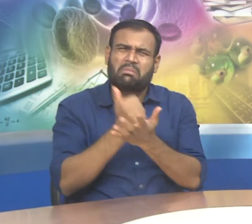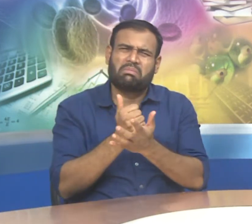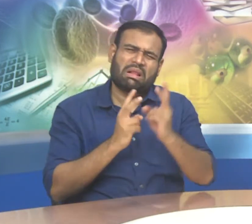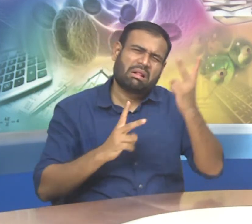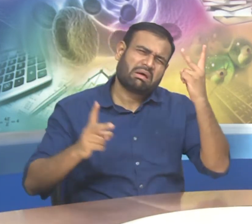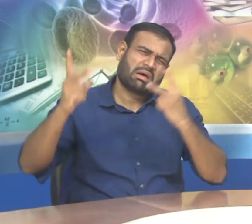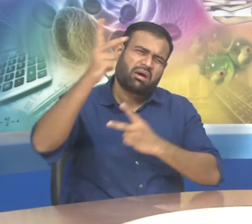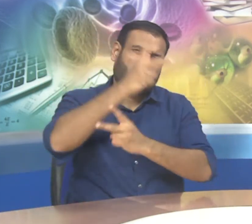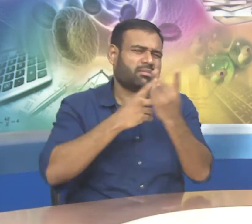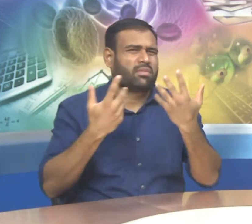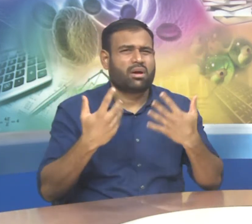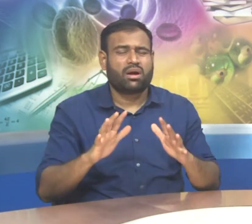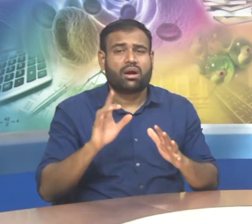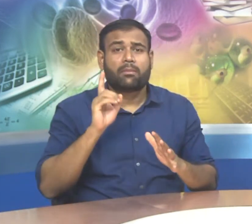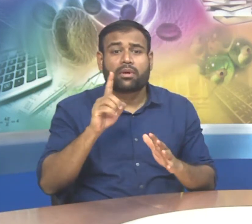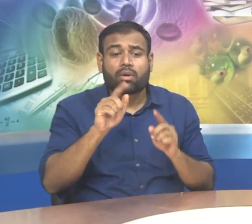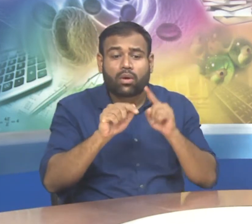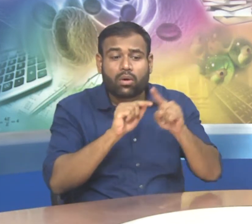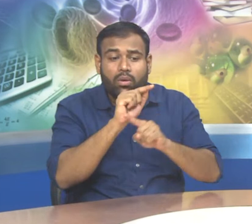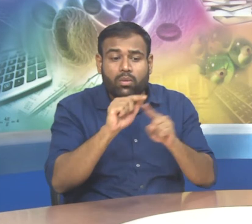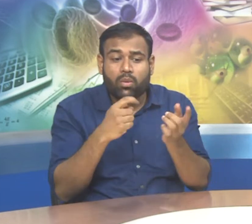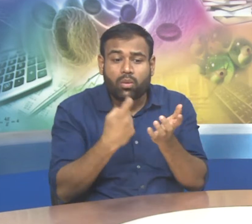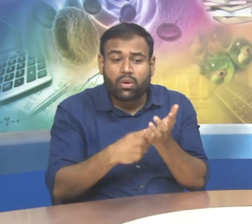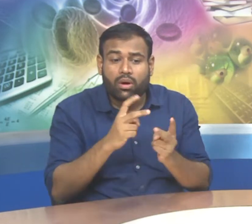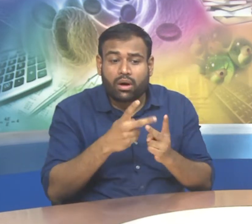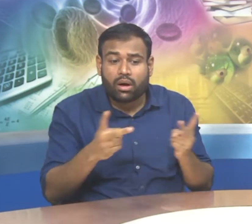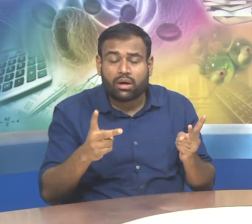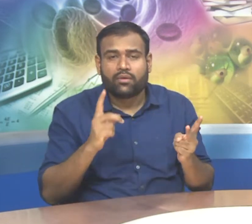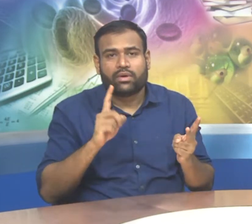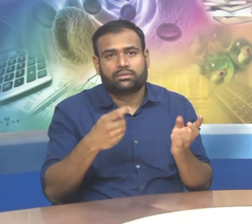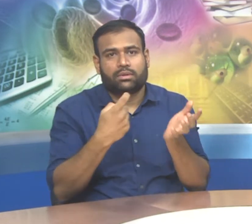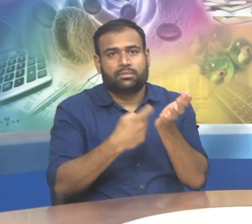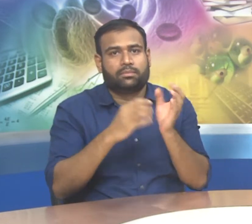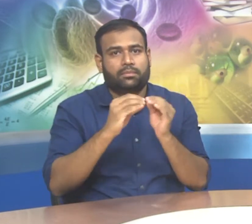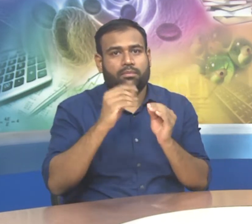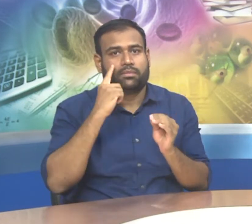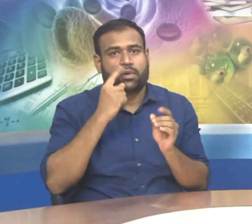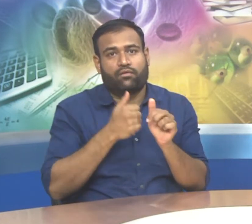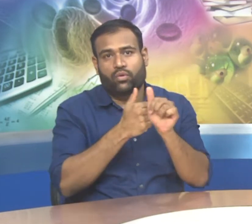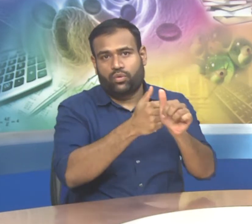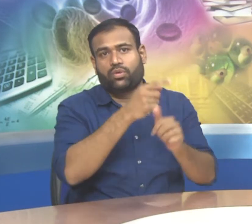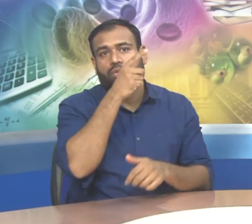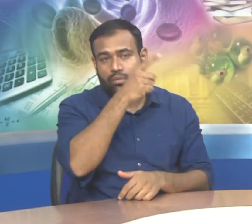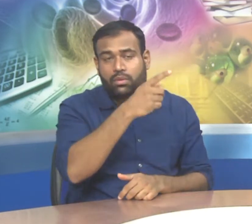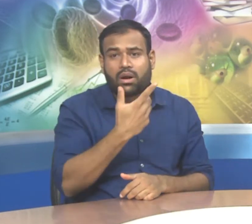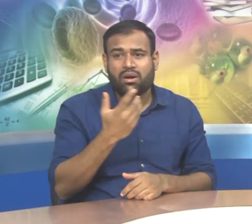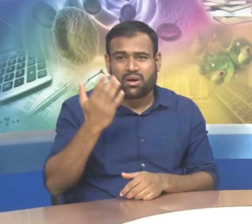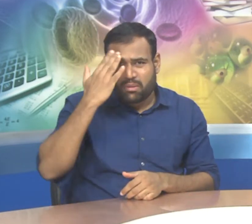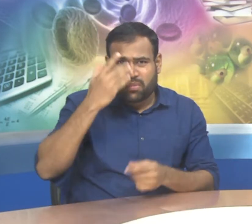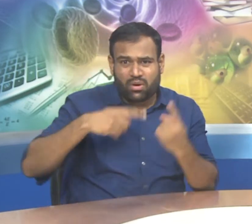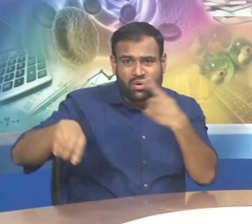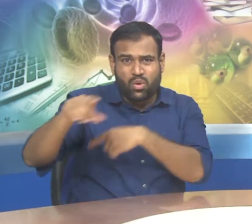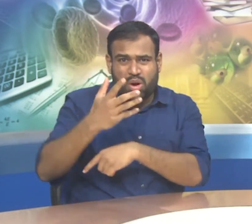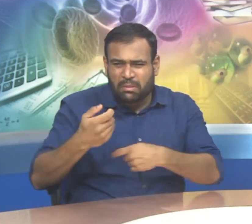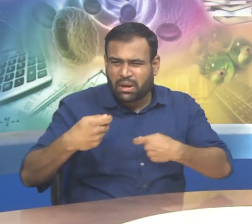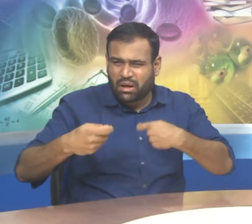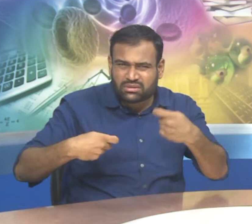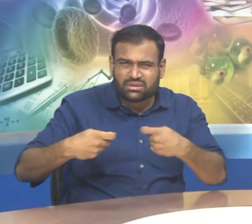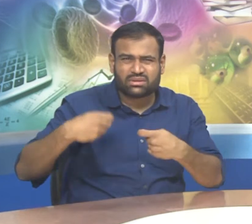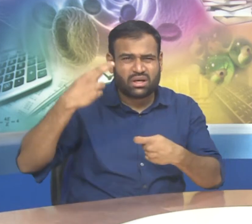give loan because they get interest, and interest is